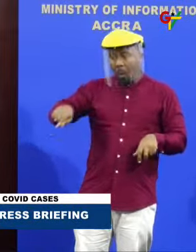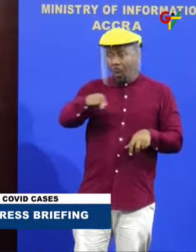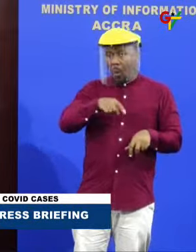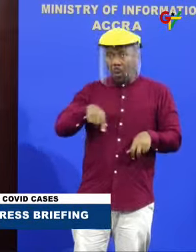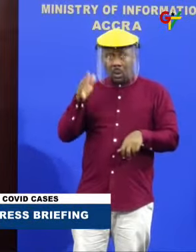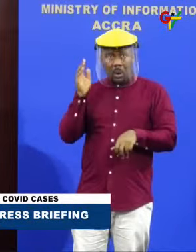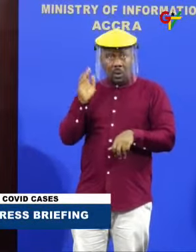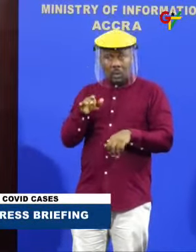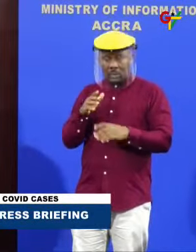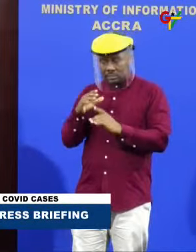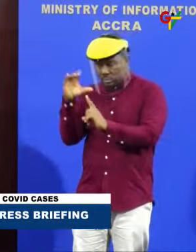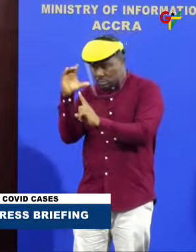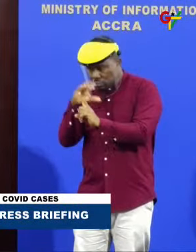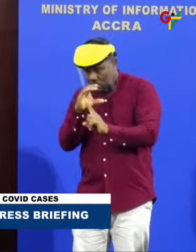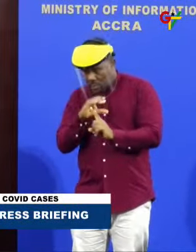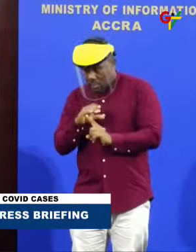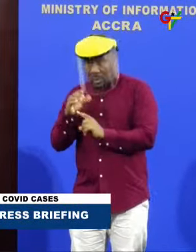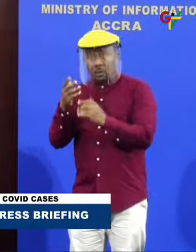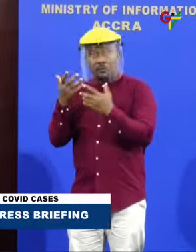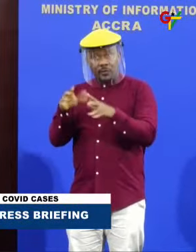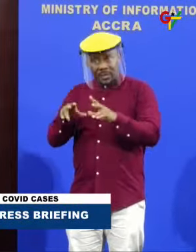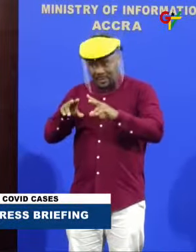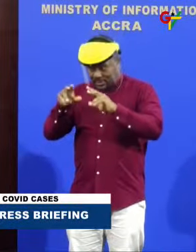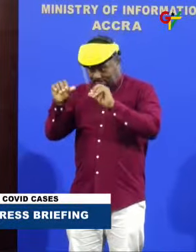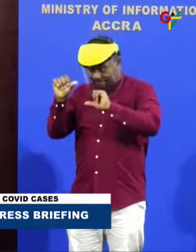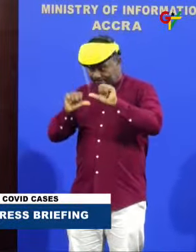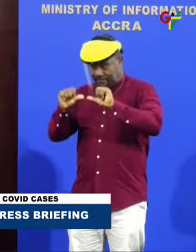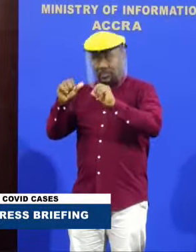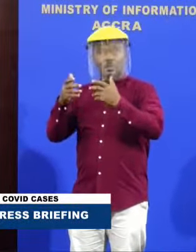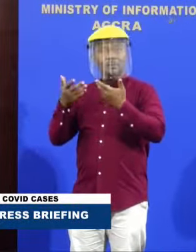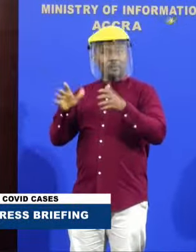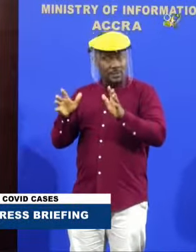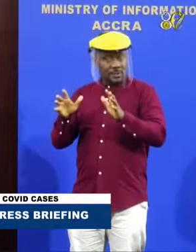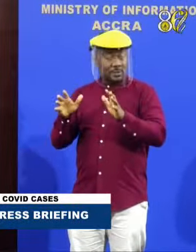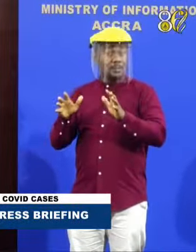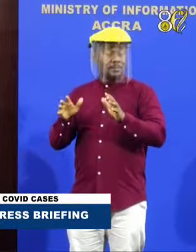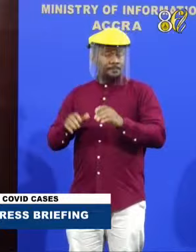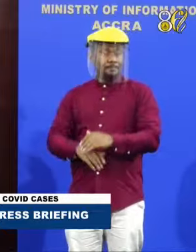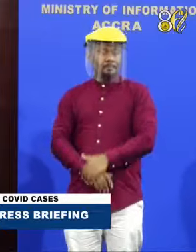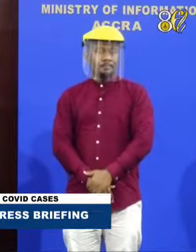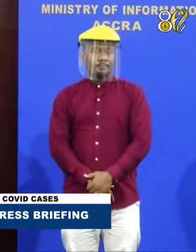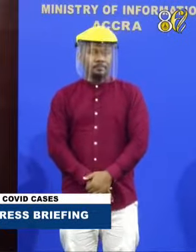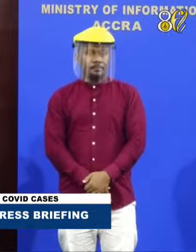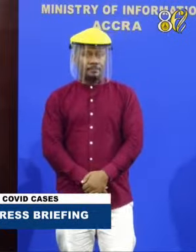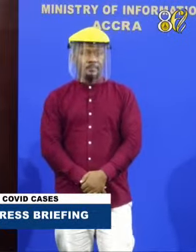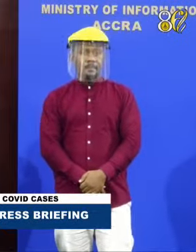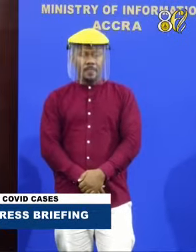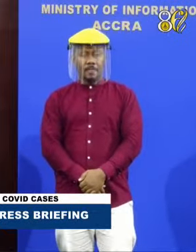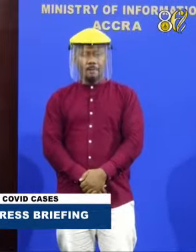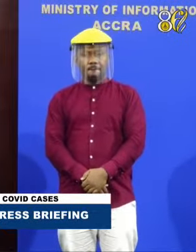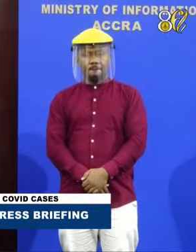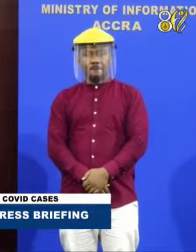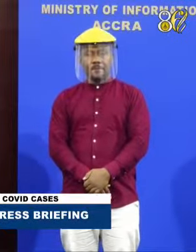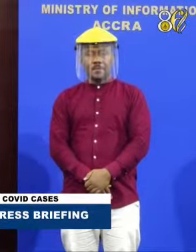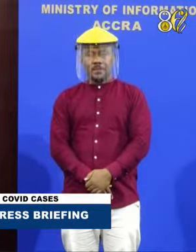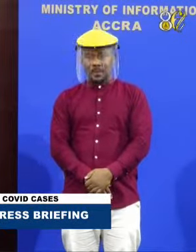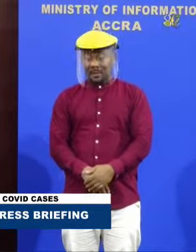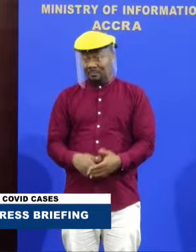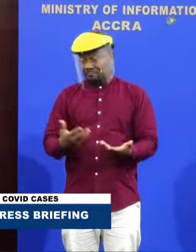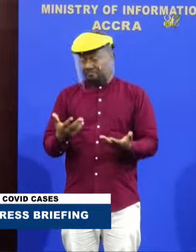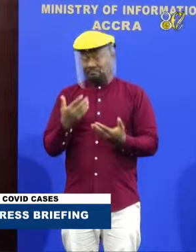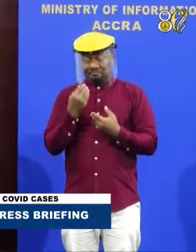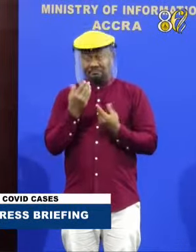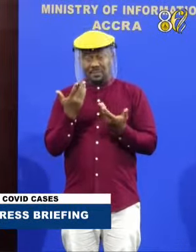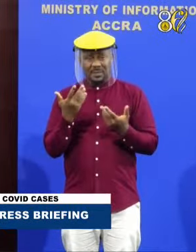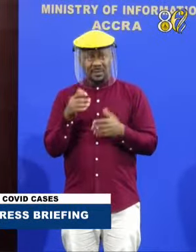have not been able to pick the virus along the way. So basically, that's what I can talk about as far as the airport is